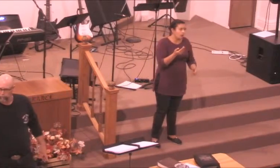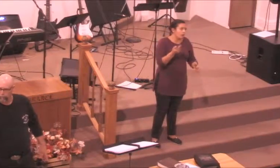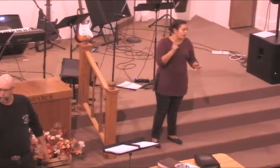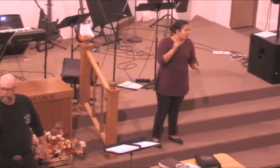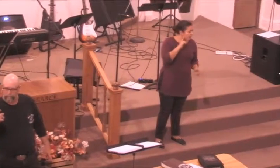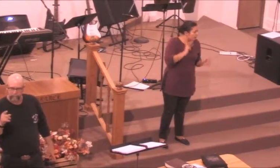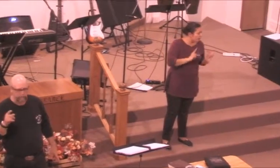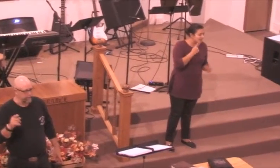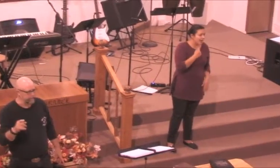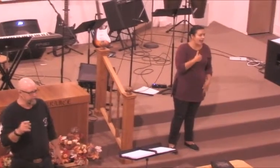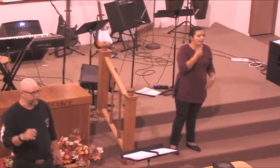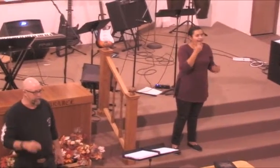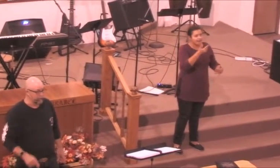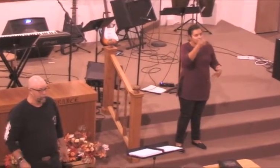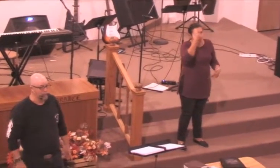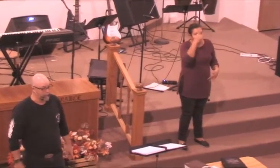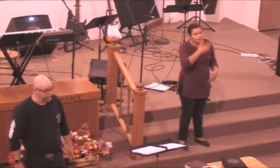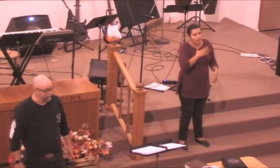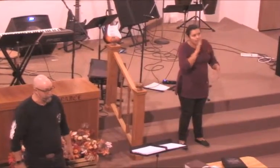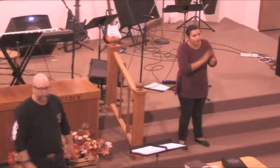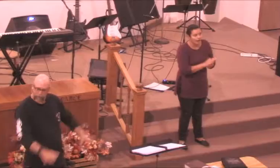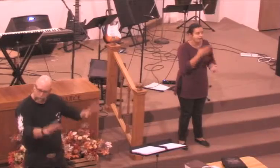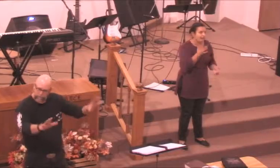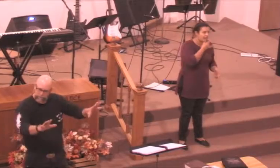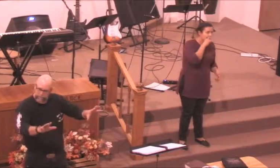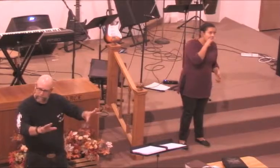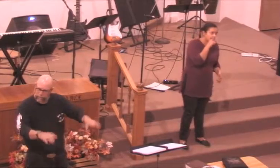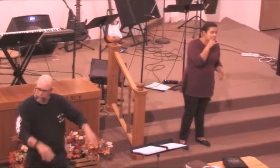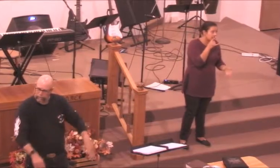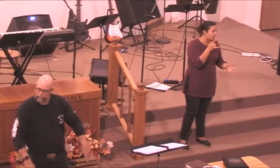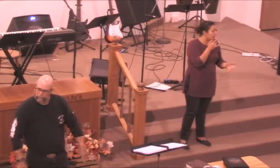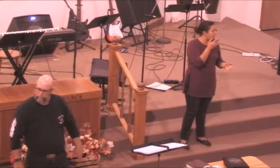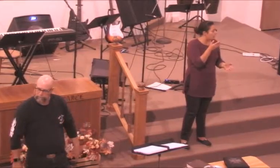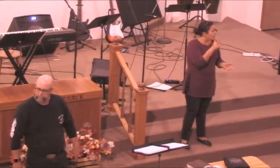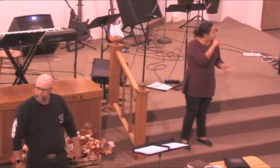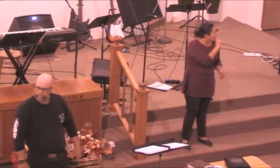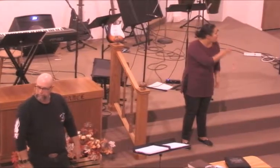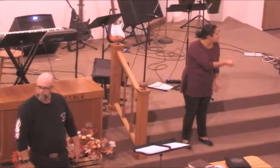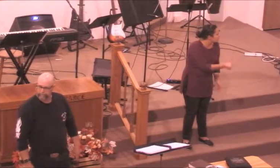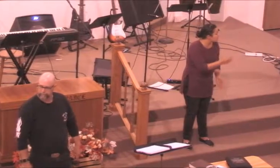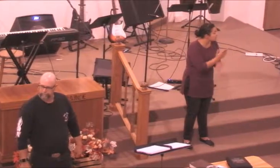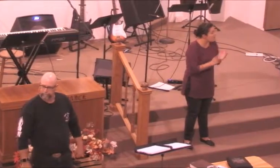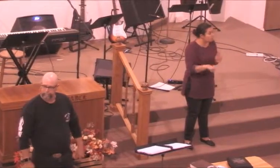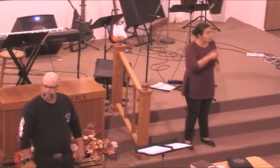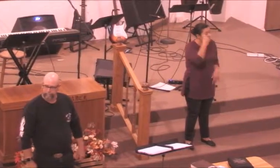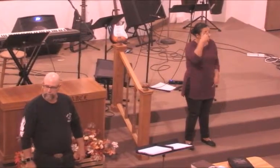you your wife and your kids? Now, some of you are thinking, well, the devil did, but no, that's not true.